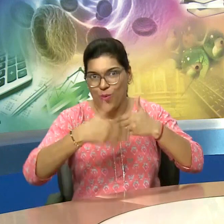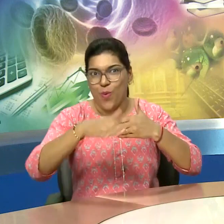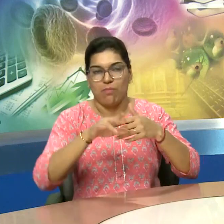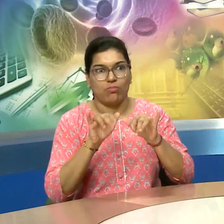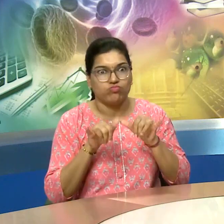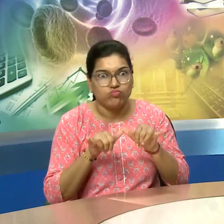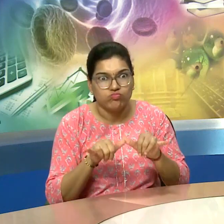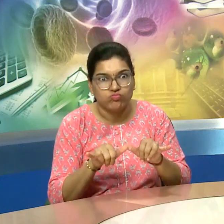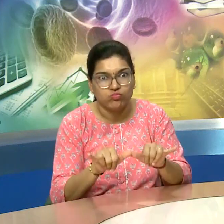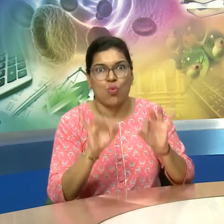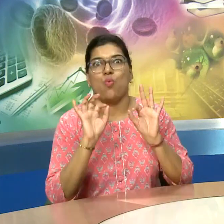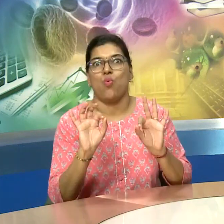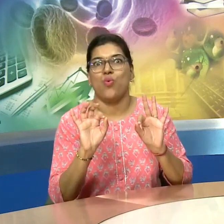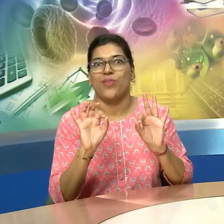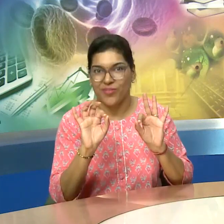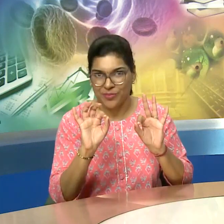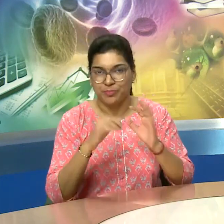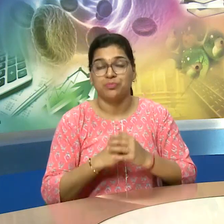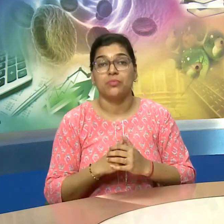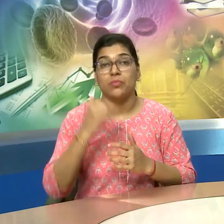Everything is just natural.